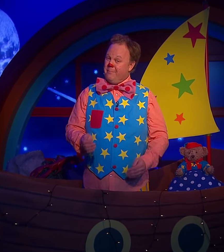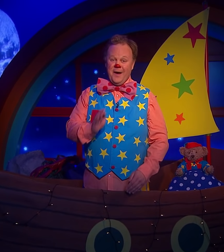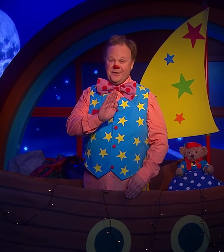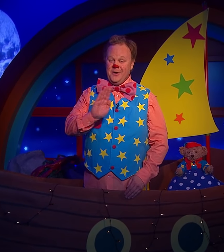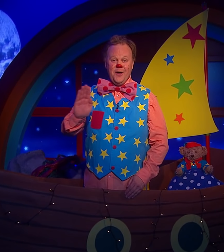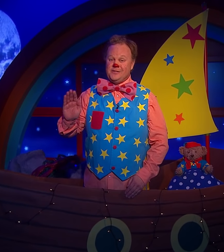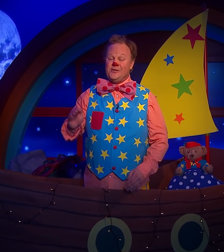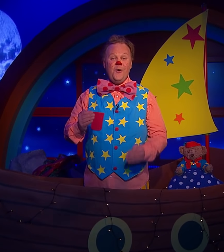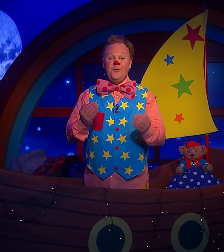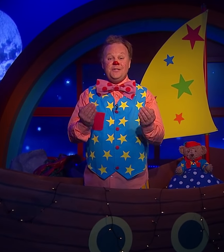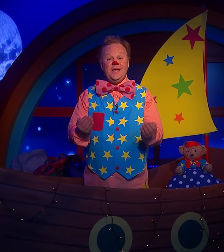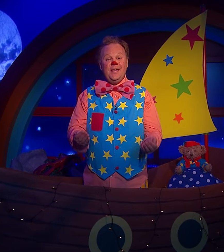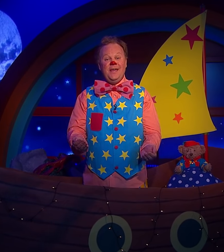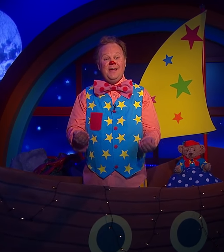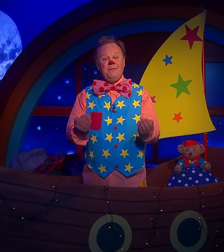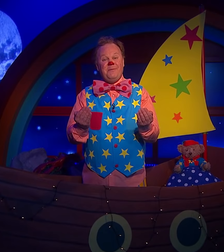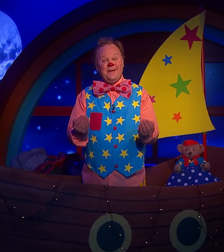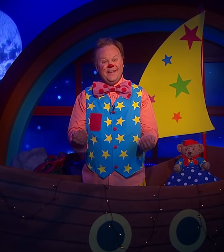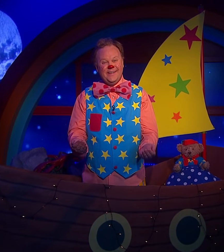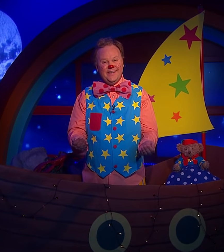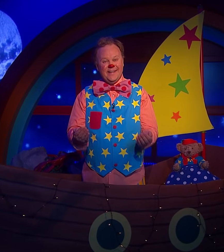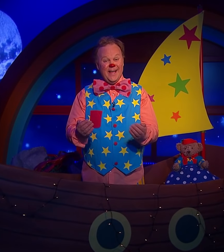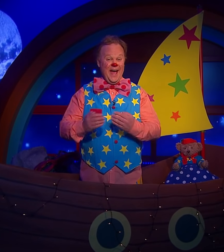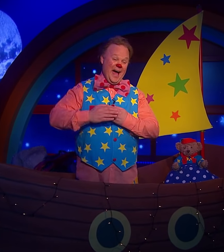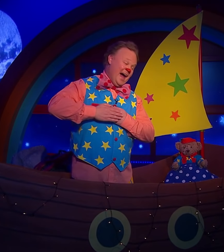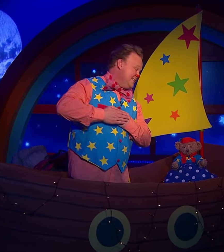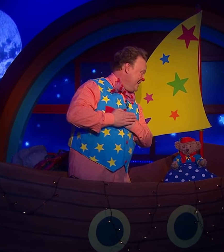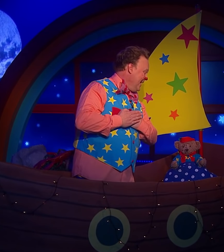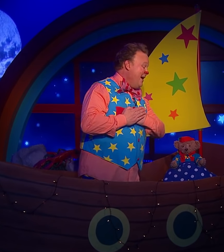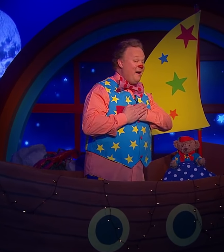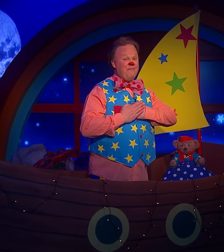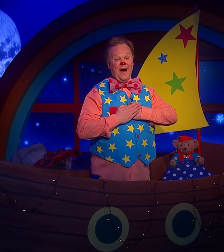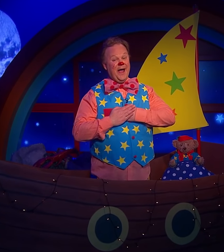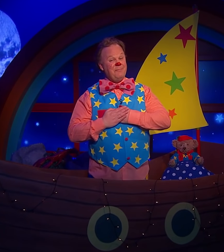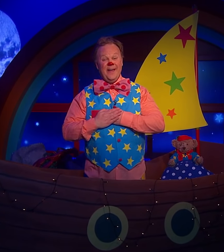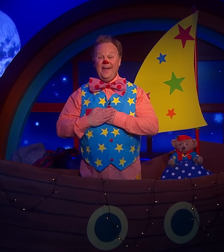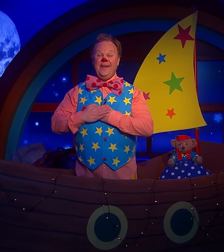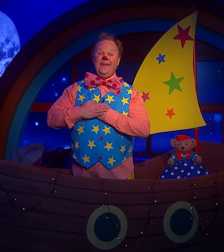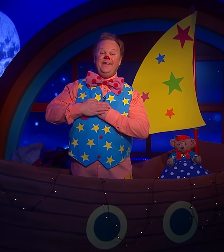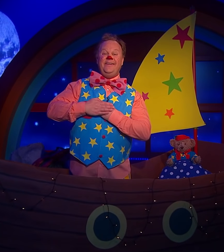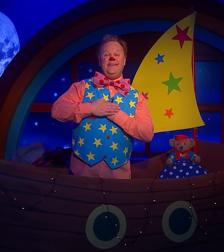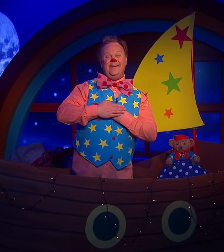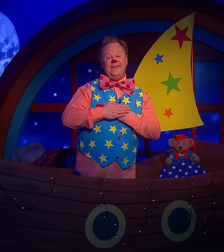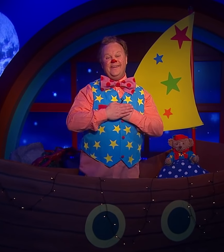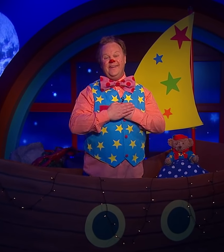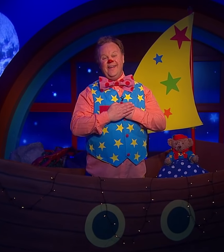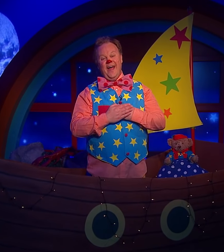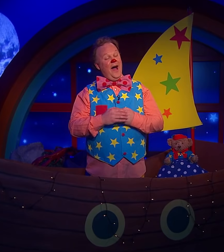but not so deep as the love I'm in.